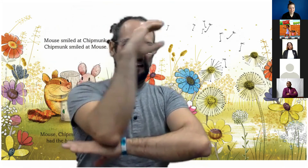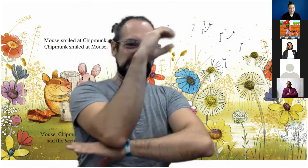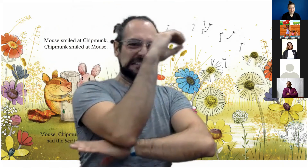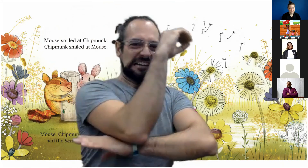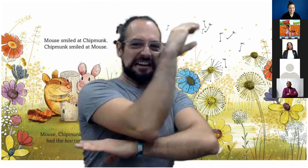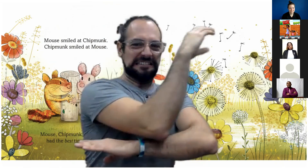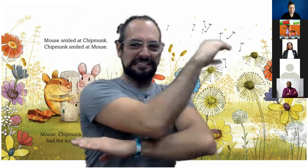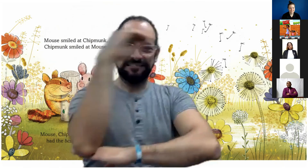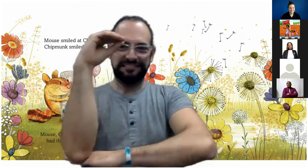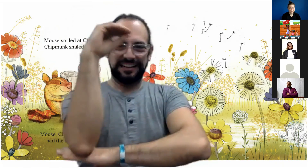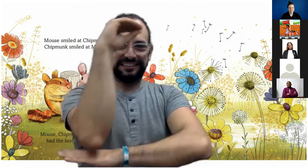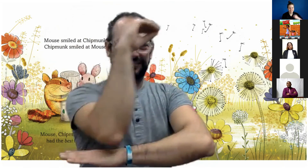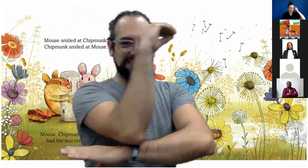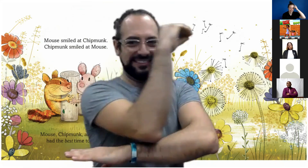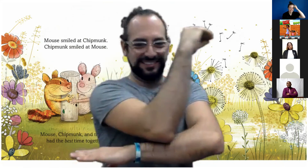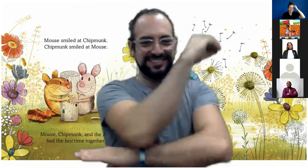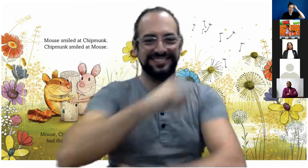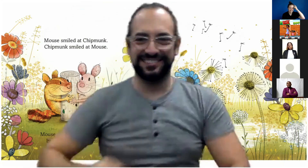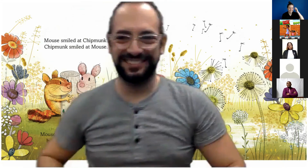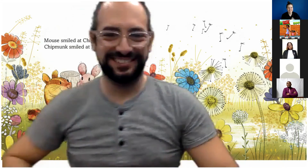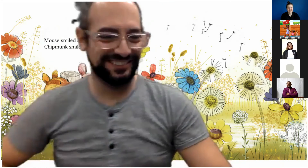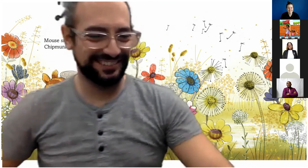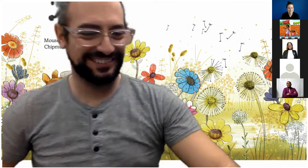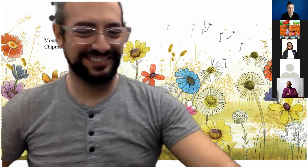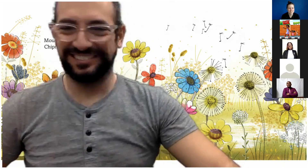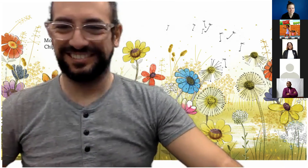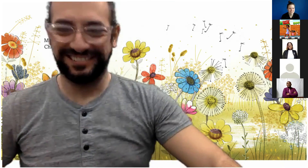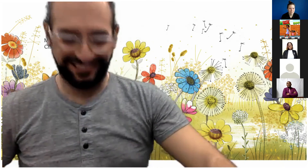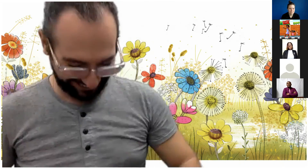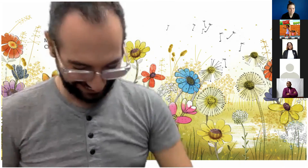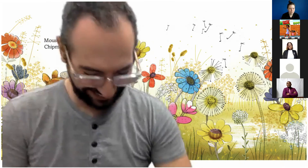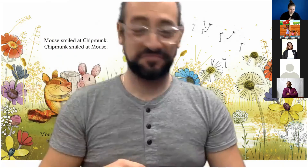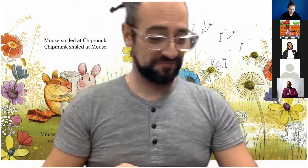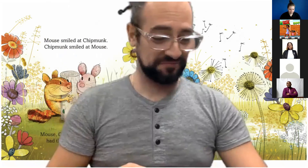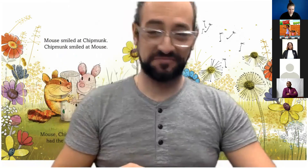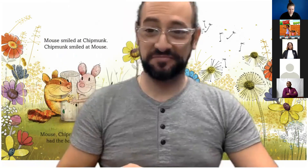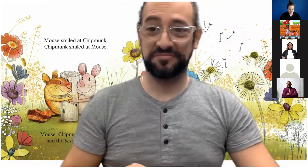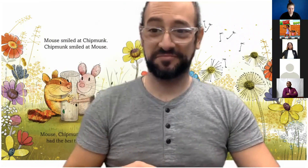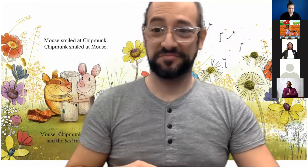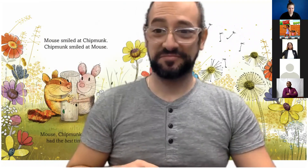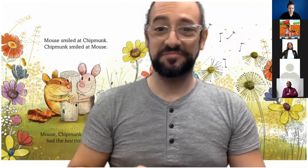So you can see the dinosaur going across the land. Here is the image.